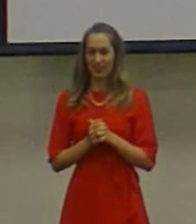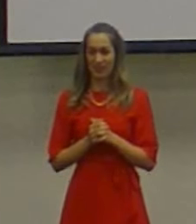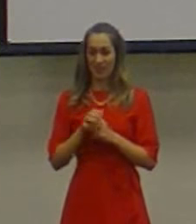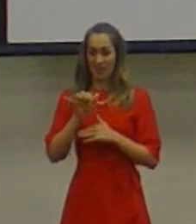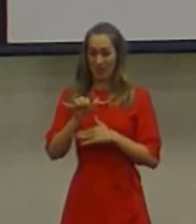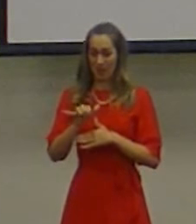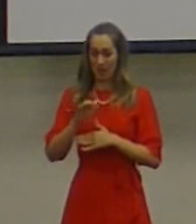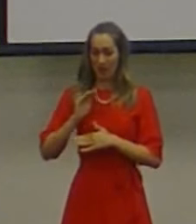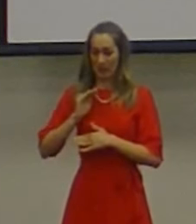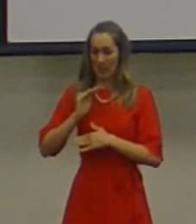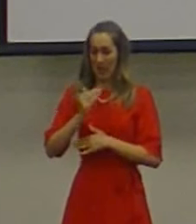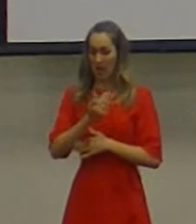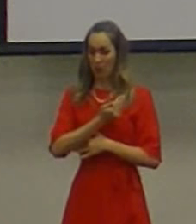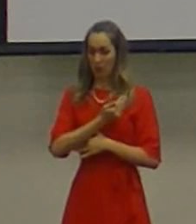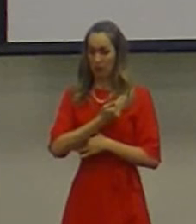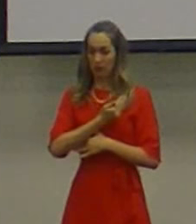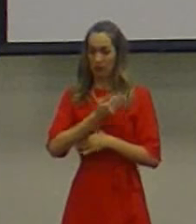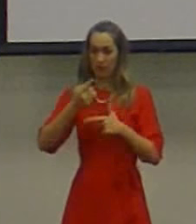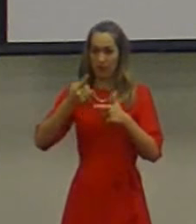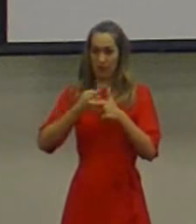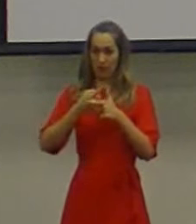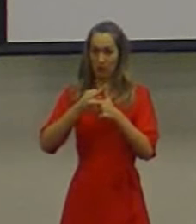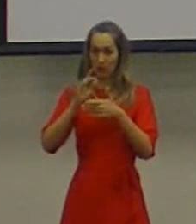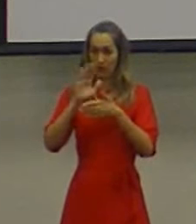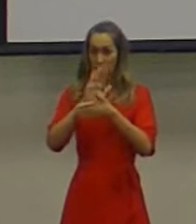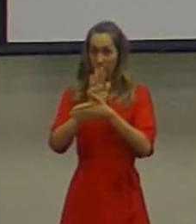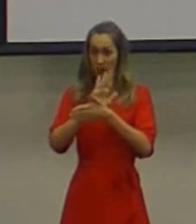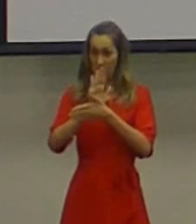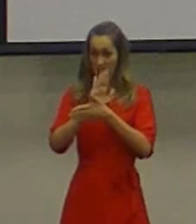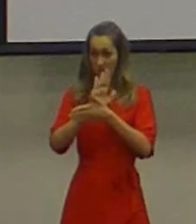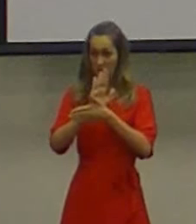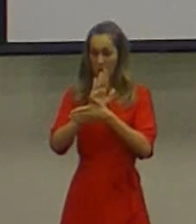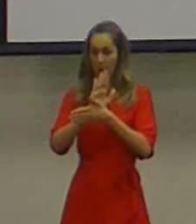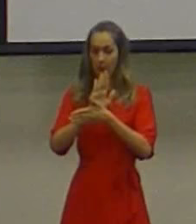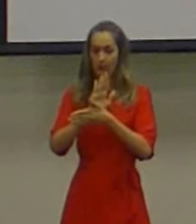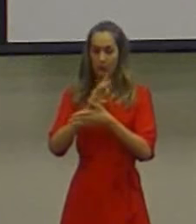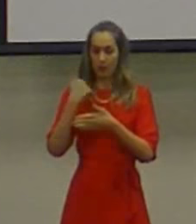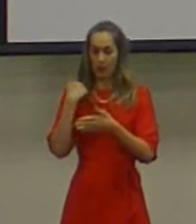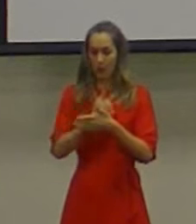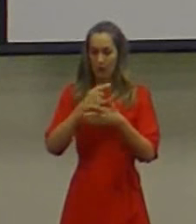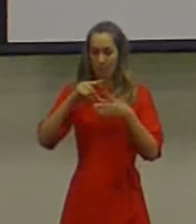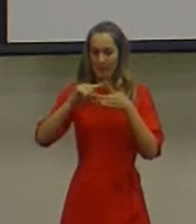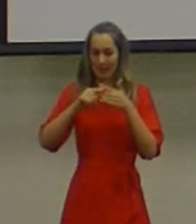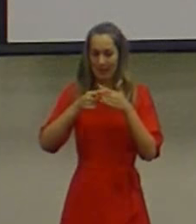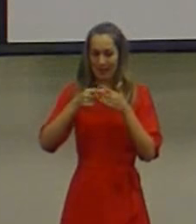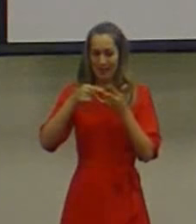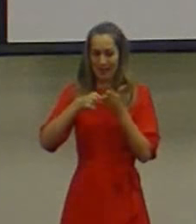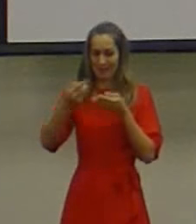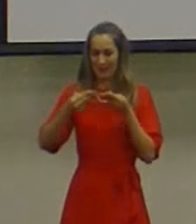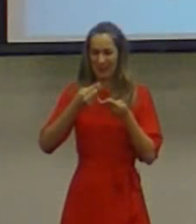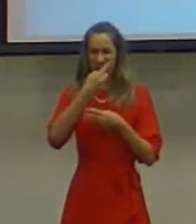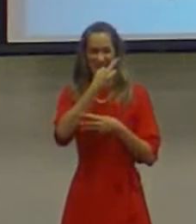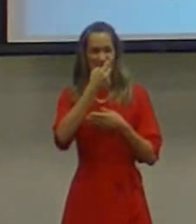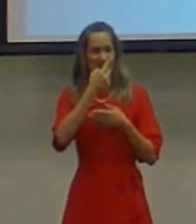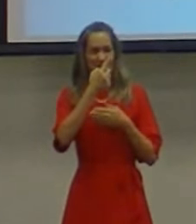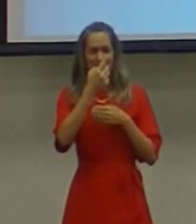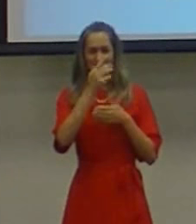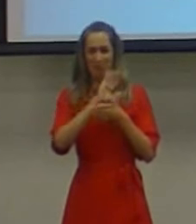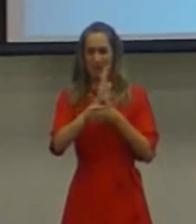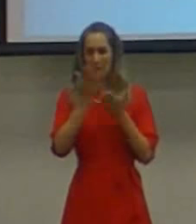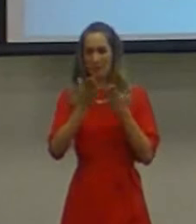That was our first video when we were beginning this ministry. That video is probably 8 years old now, 7, 8 years old.